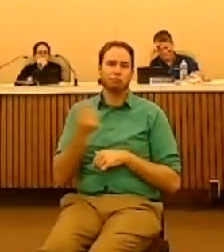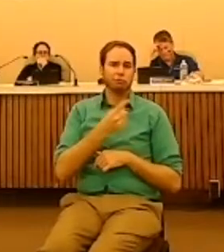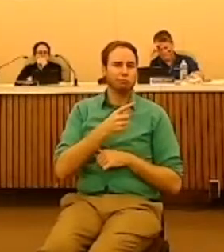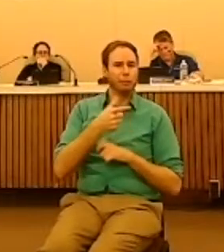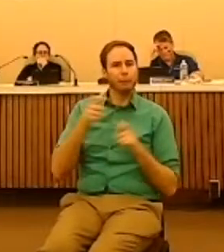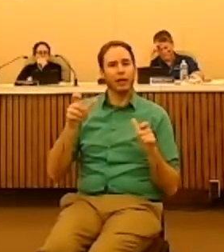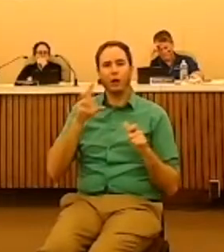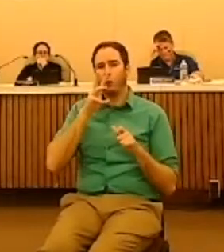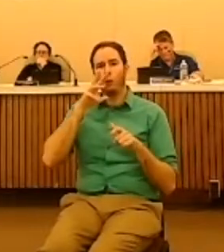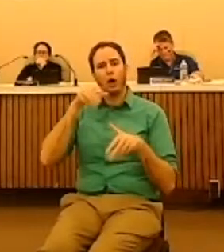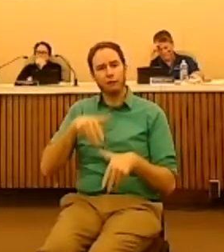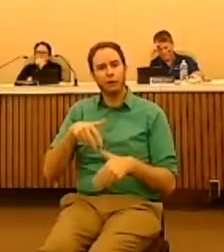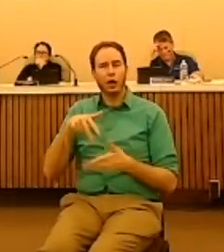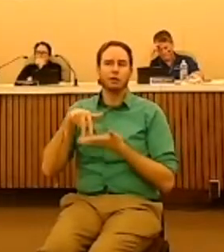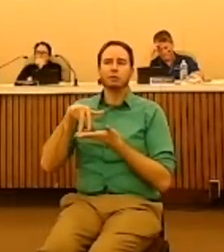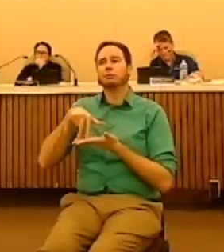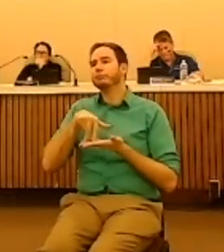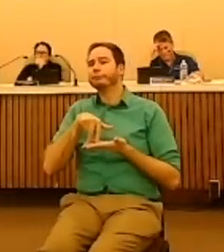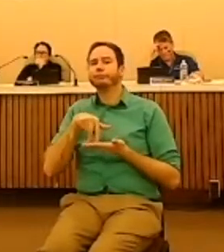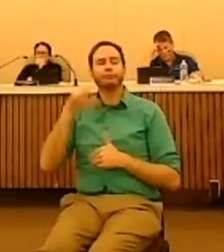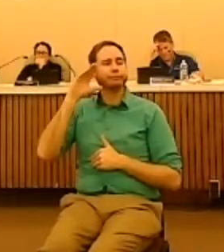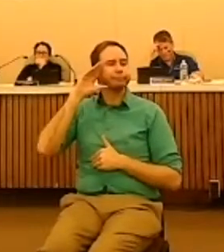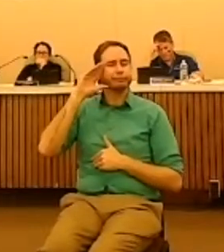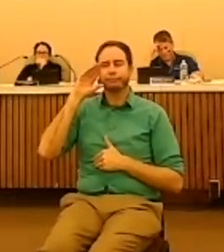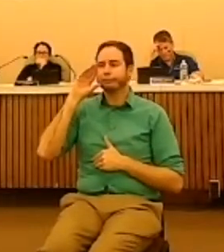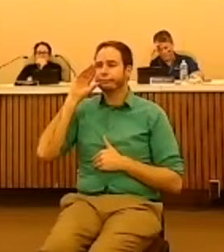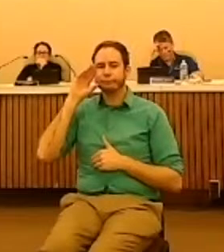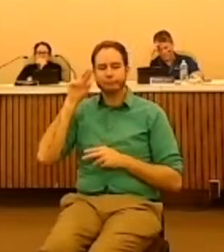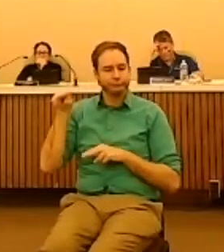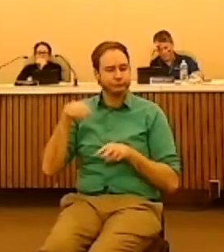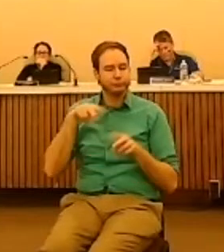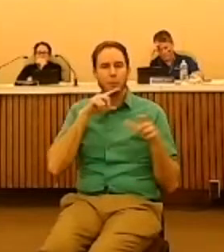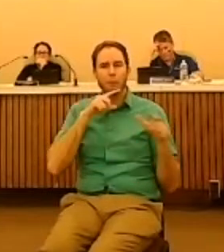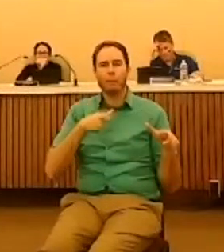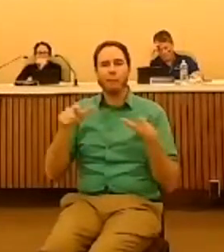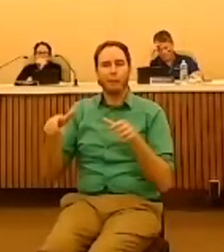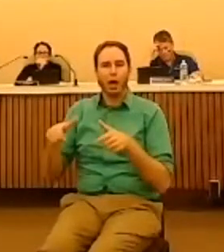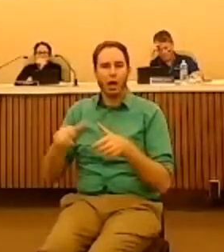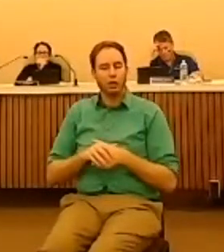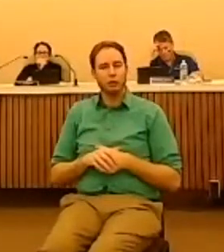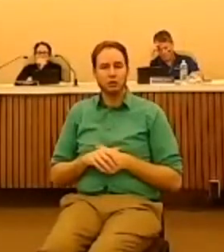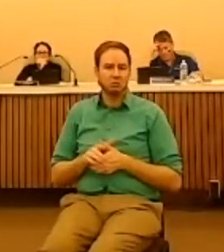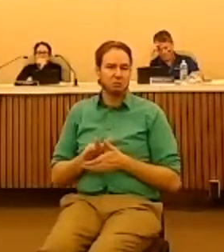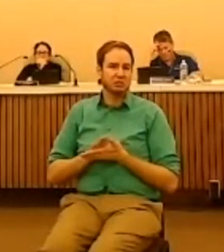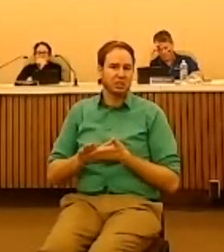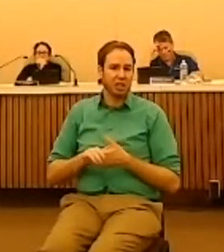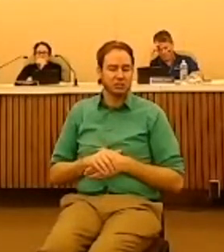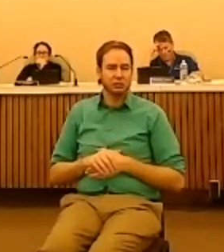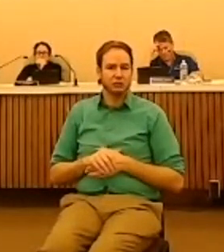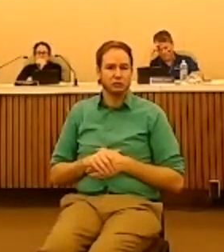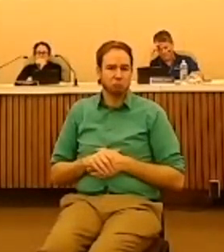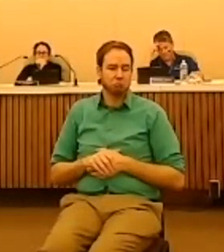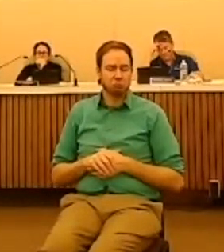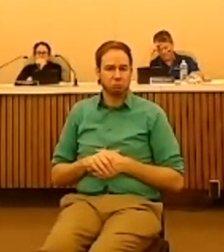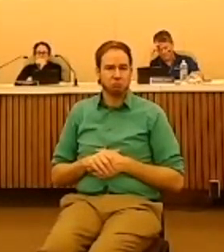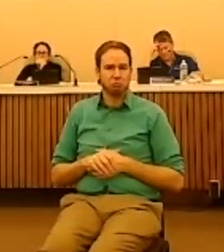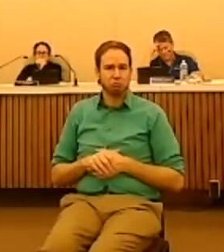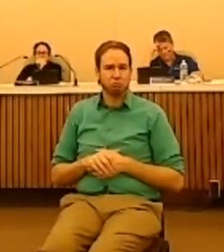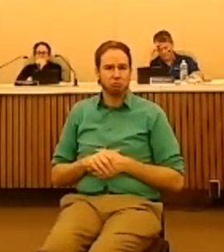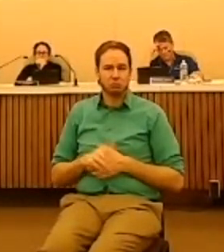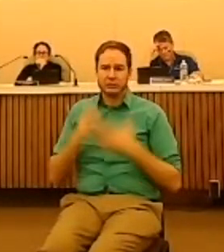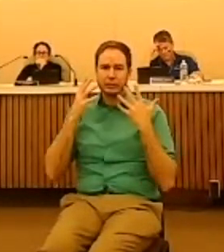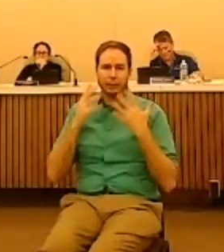used to be and stand up there on the top of that and look down at the ponds. It's pretty nice back here right now. It's a